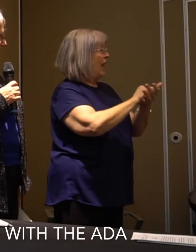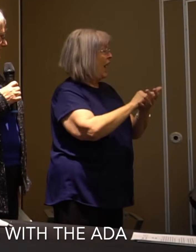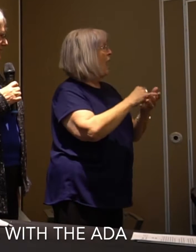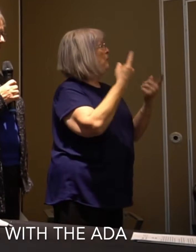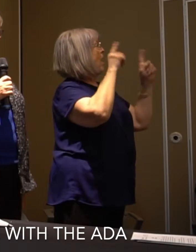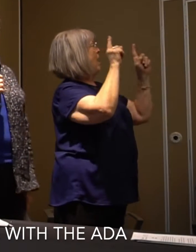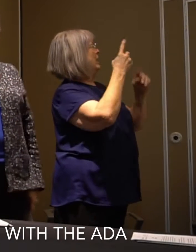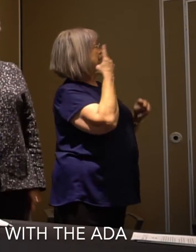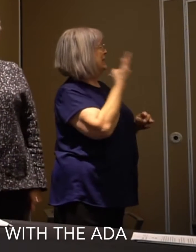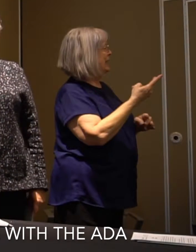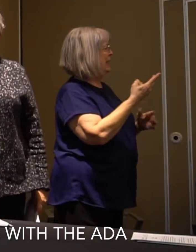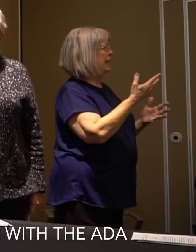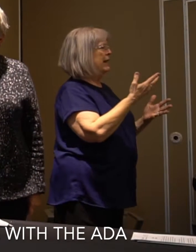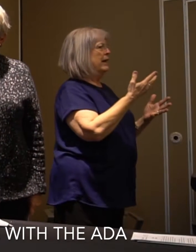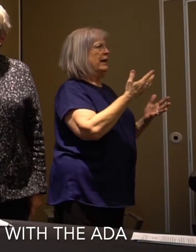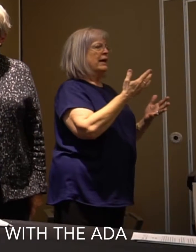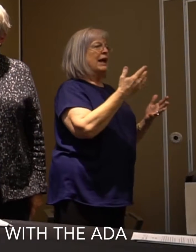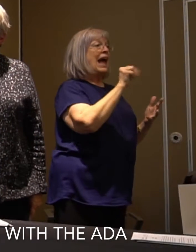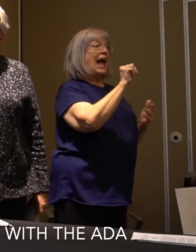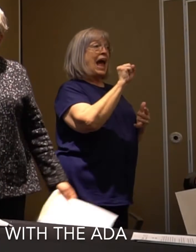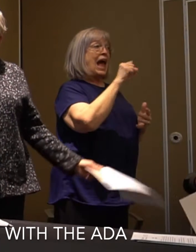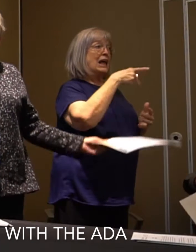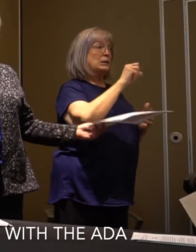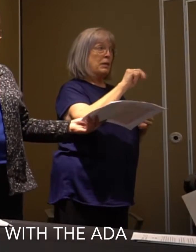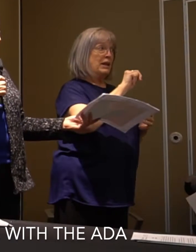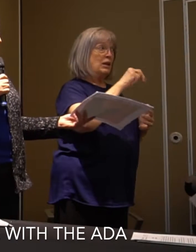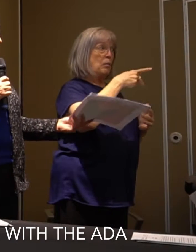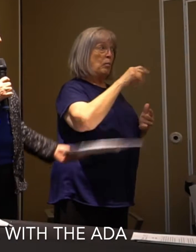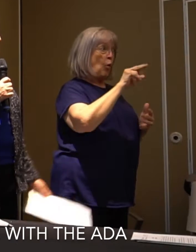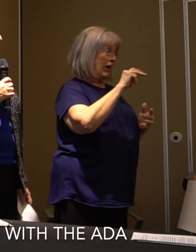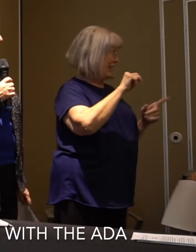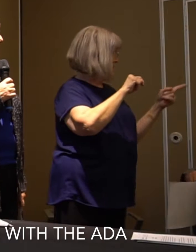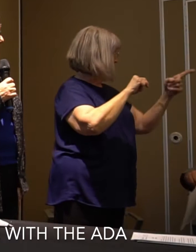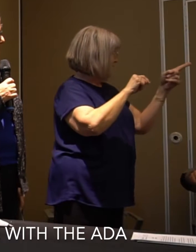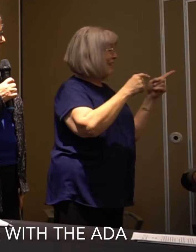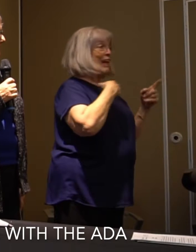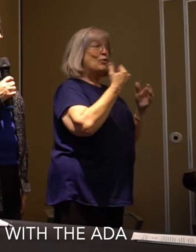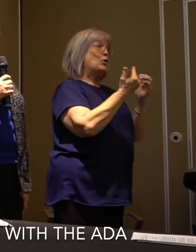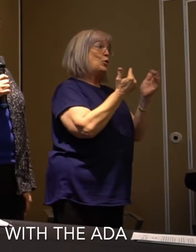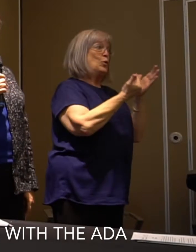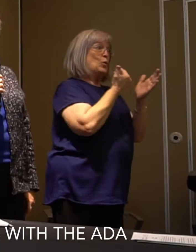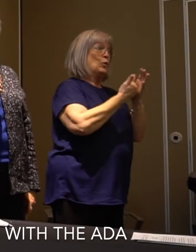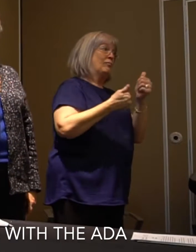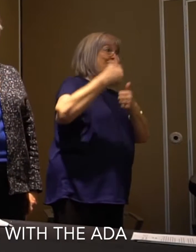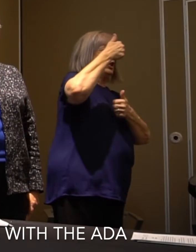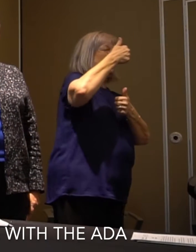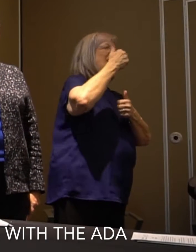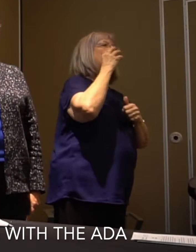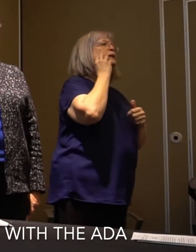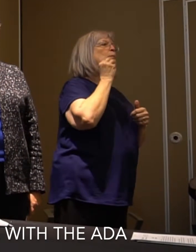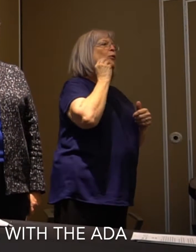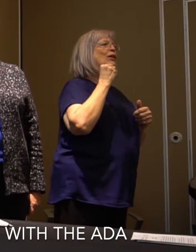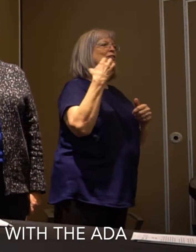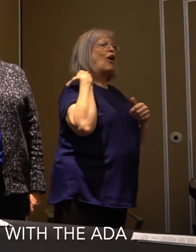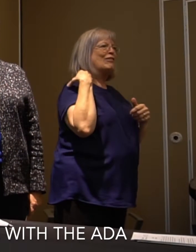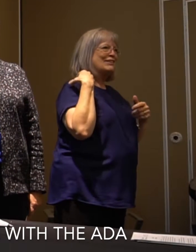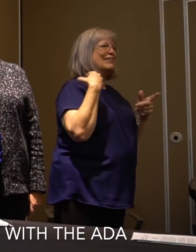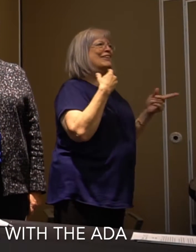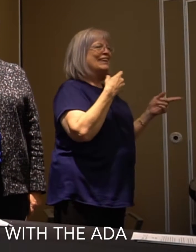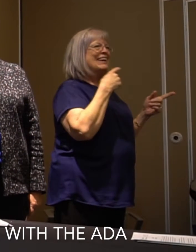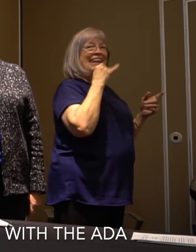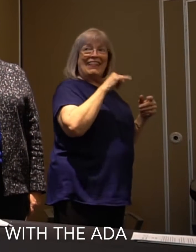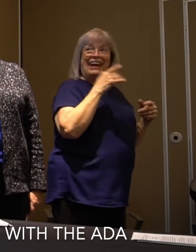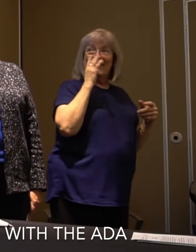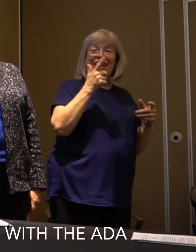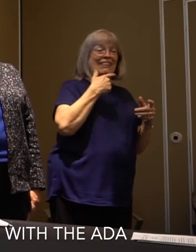to see Aspen Point here. They have a new chief experience officer. It ain't your old Aspen Point if they've